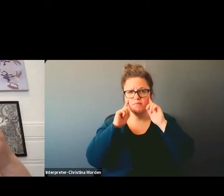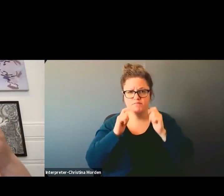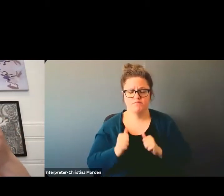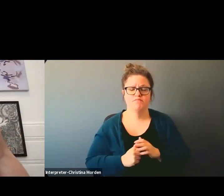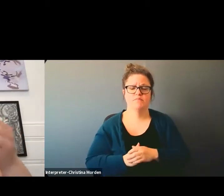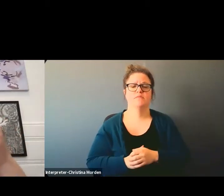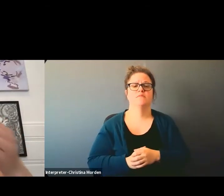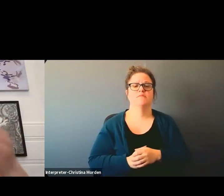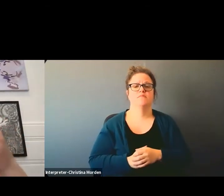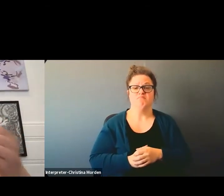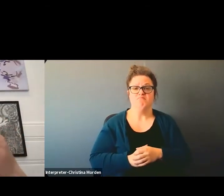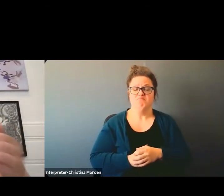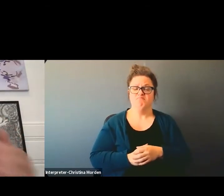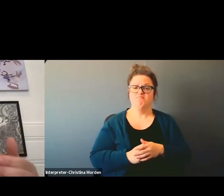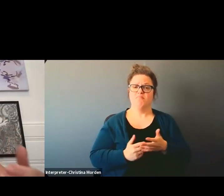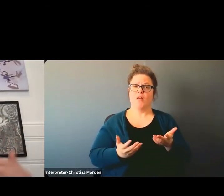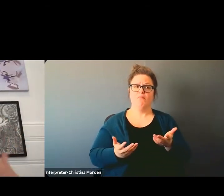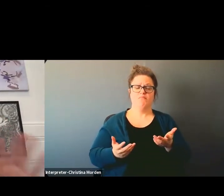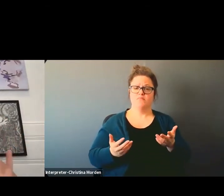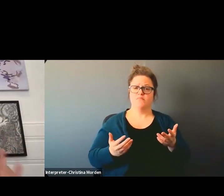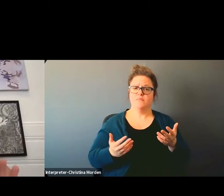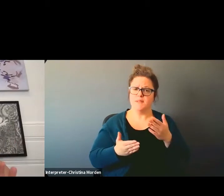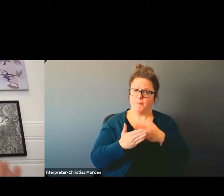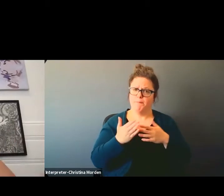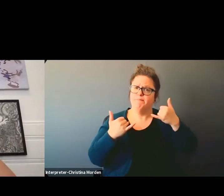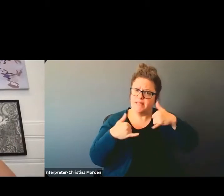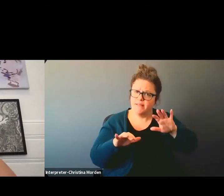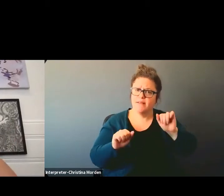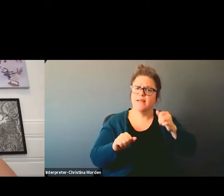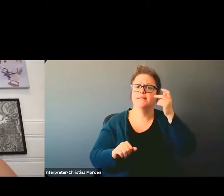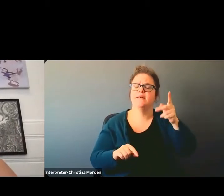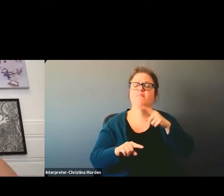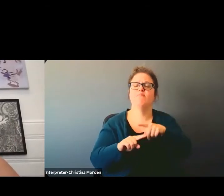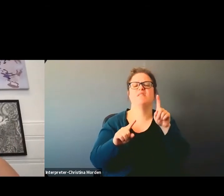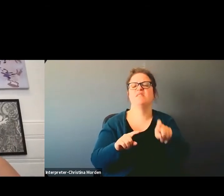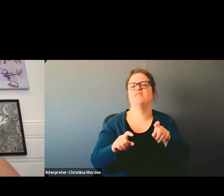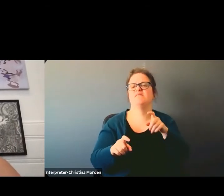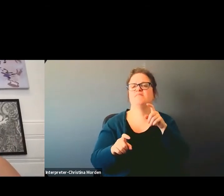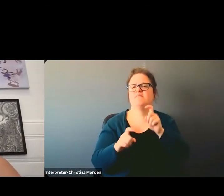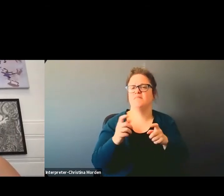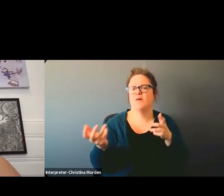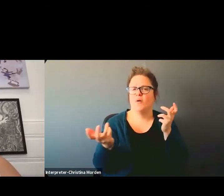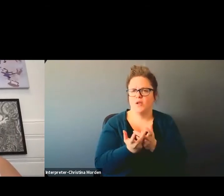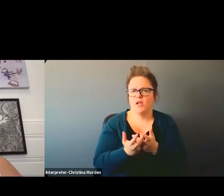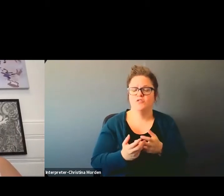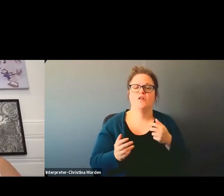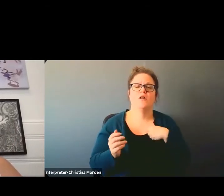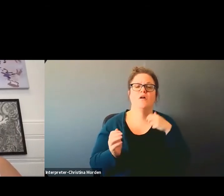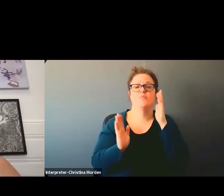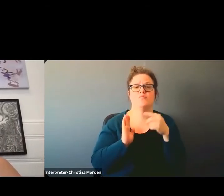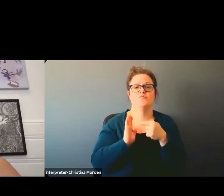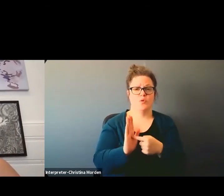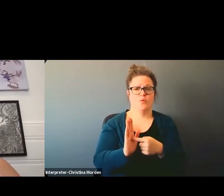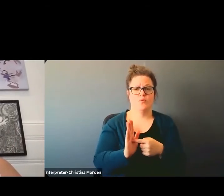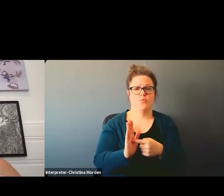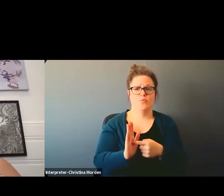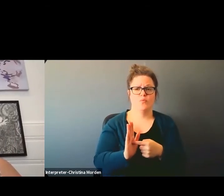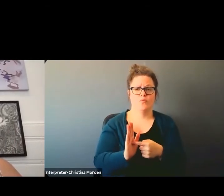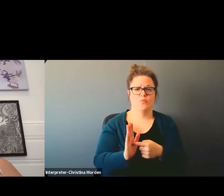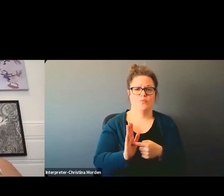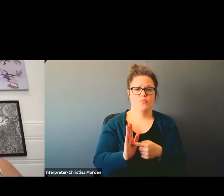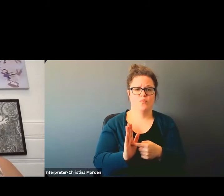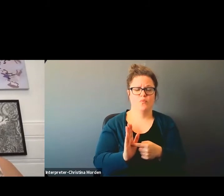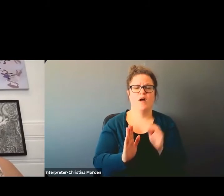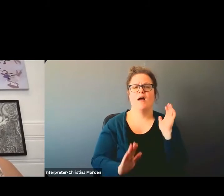vision, some still can't see, but they need certain accommodations. So I'm just going to show you what we did on